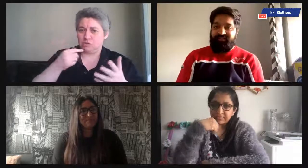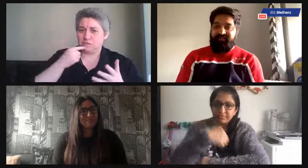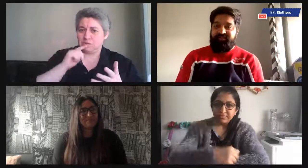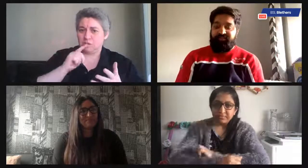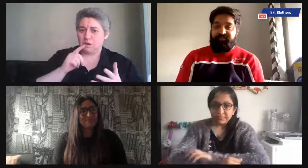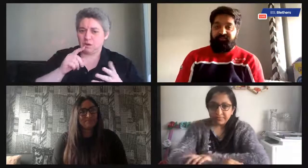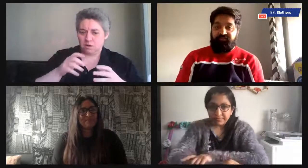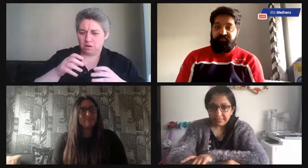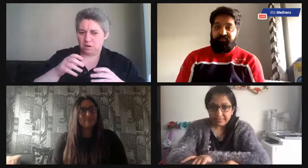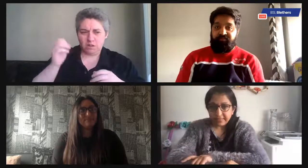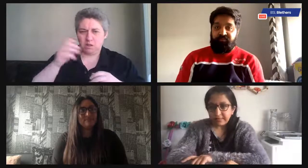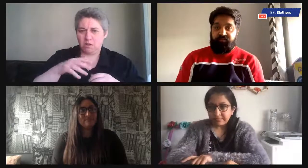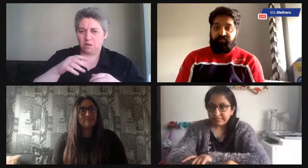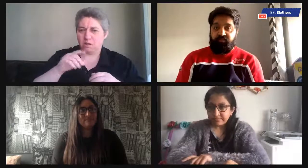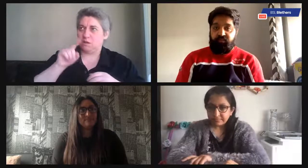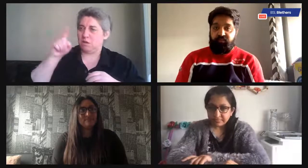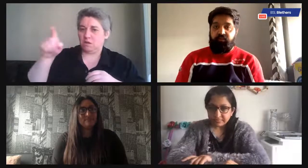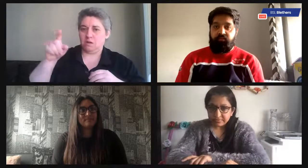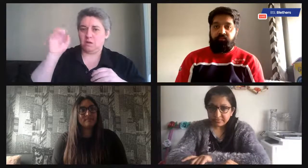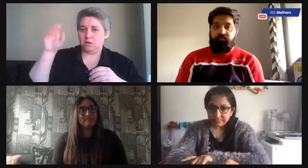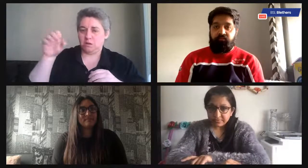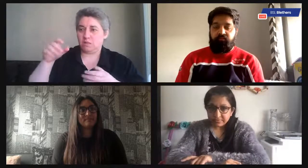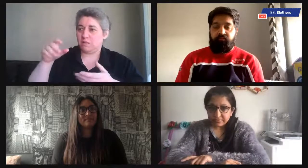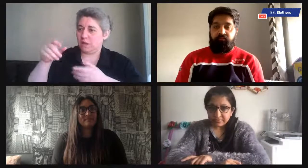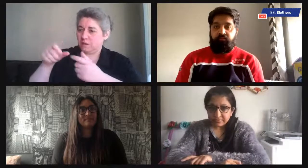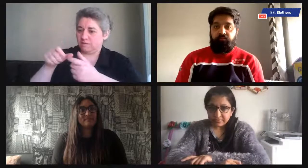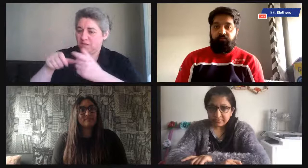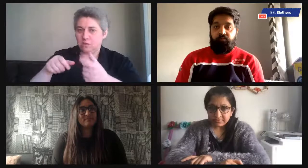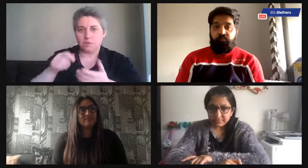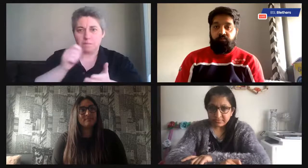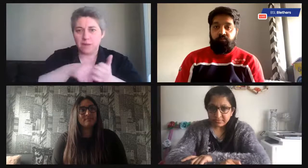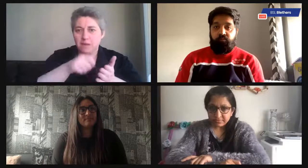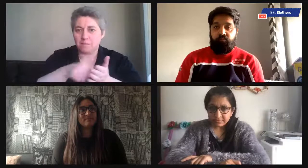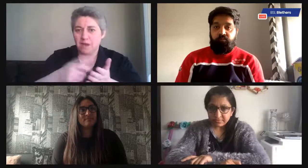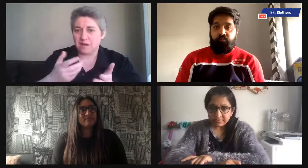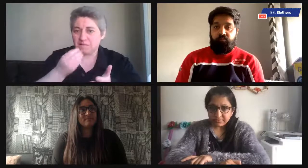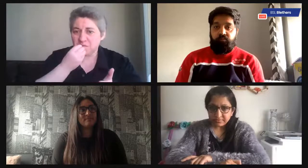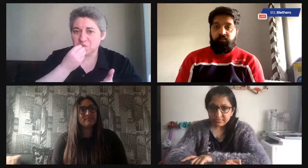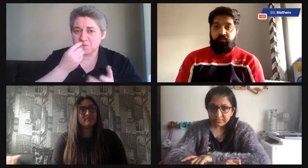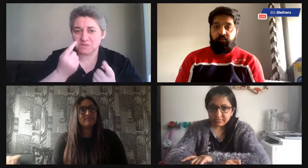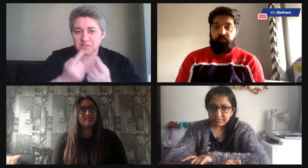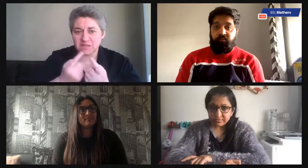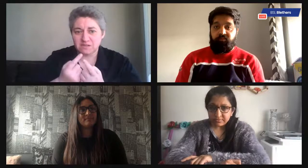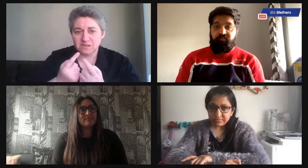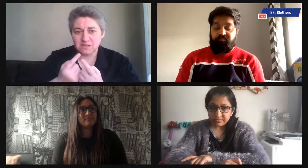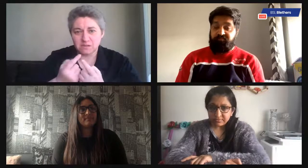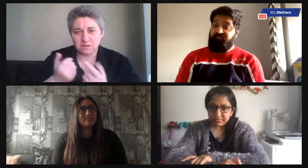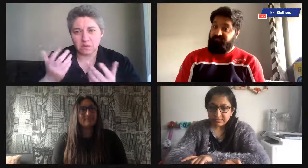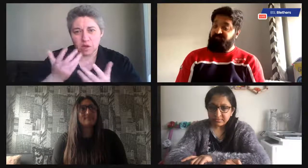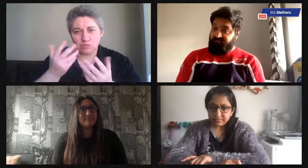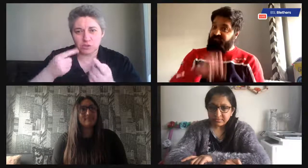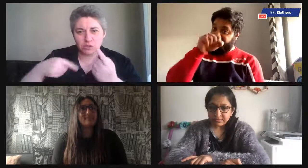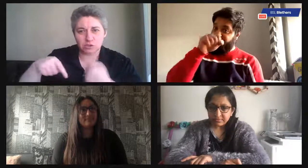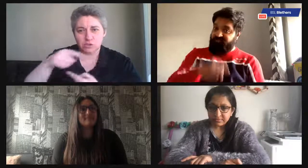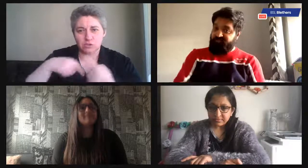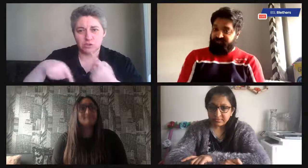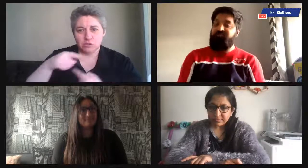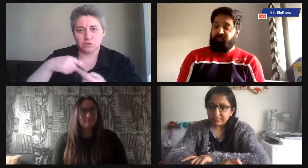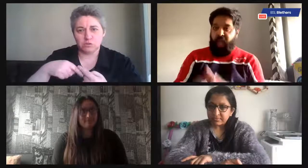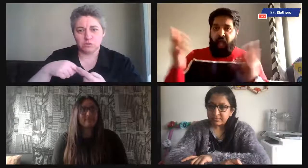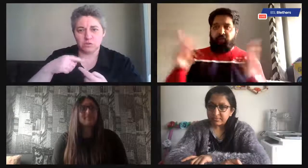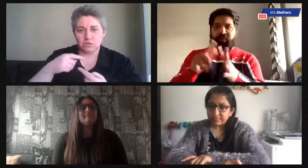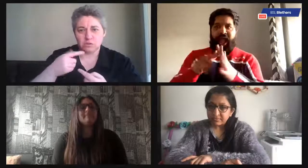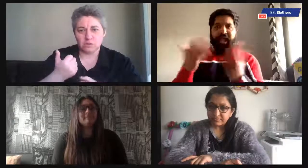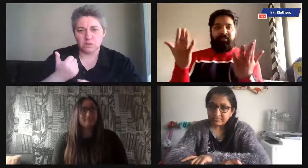So we're anticipating a whole load of people coming with loads of cans to recycle. So just let me get this straight. So you're really getting